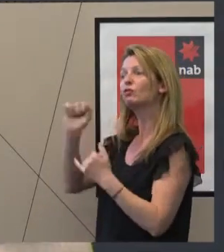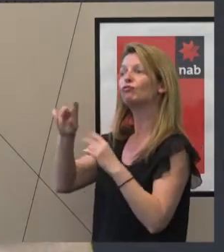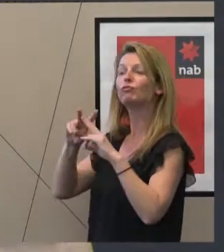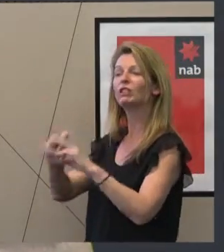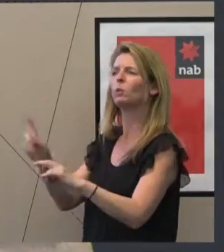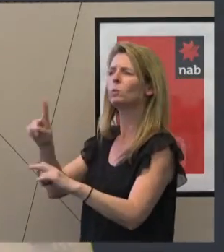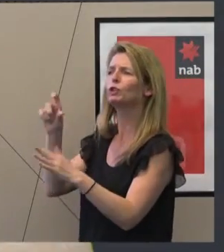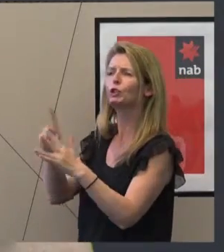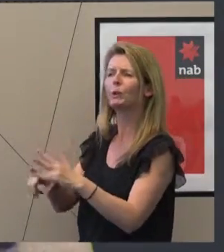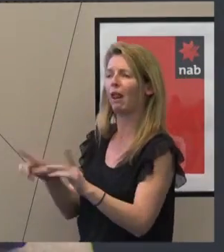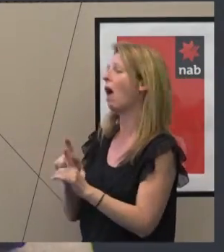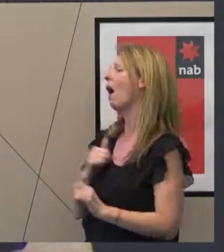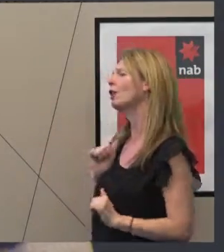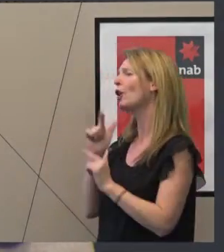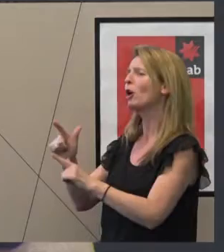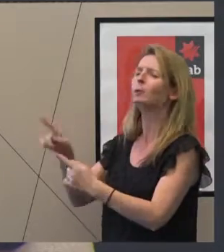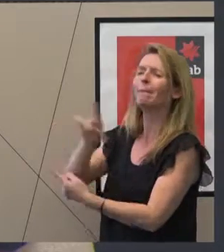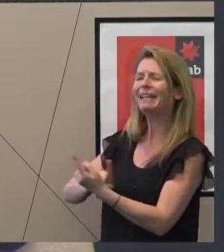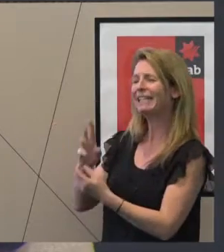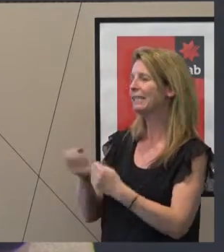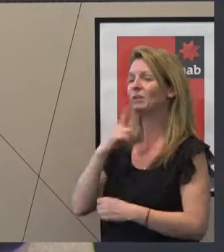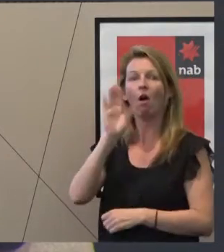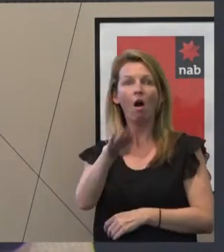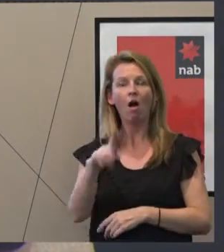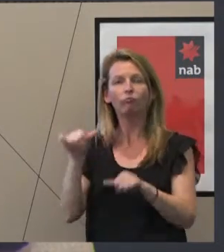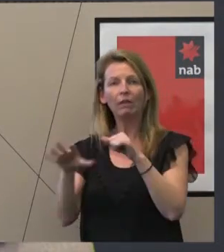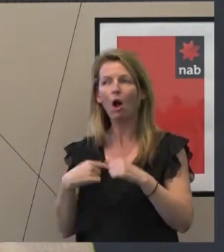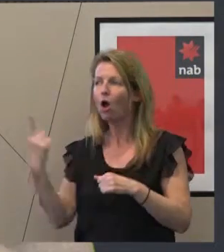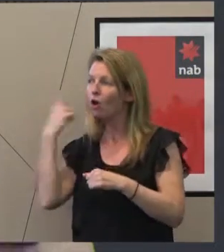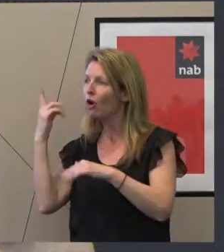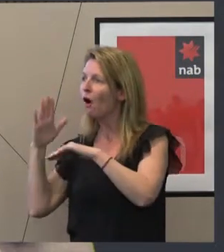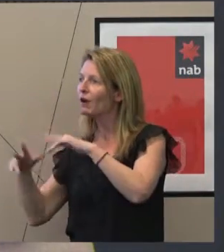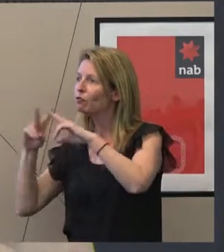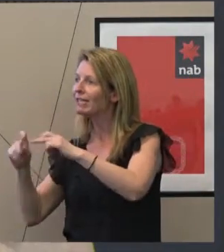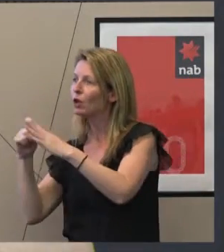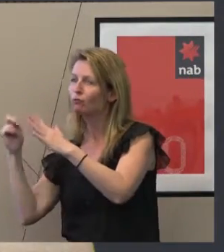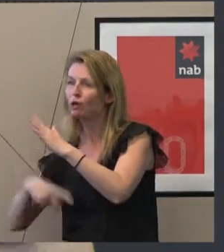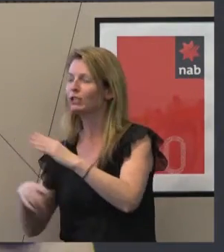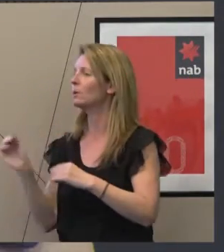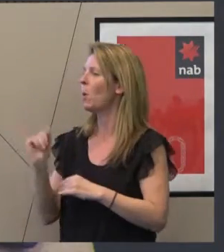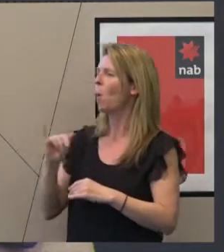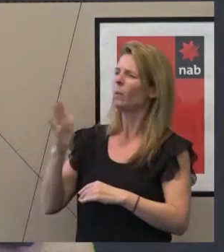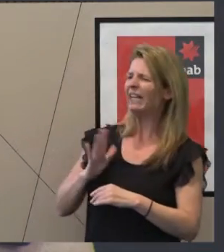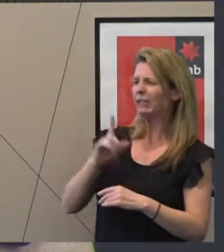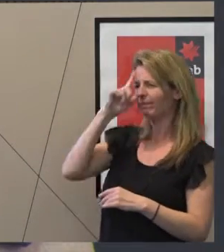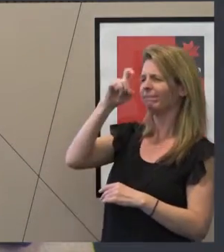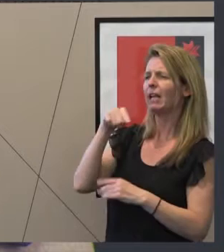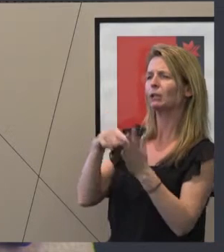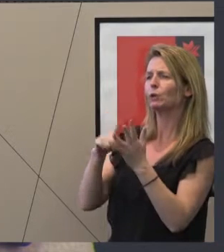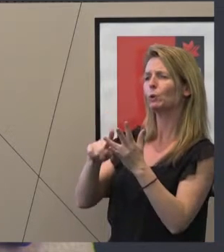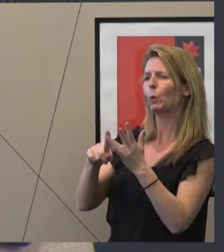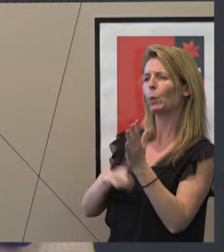meetings and people say, oh look, there's a brilliant idea for a research project, or we need to develop a tool to be able to investigate something.